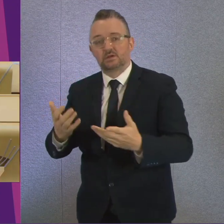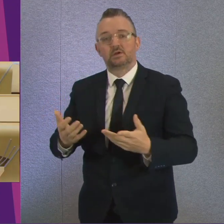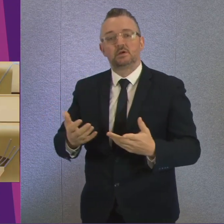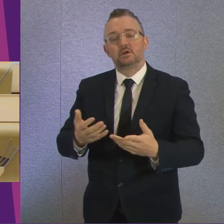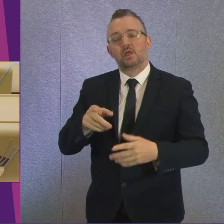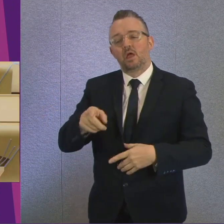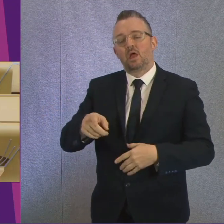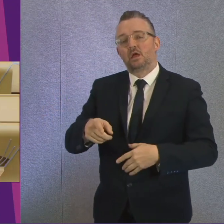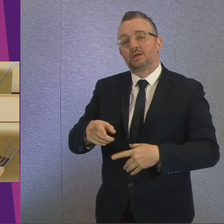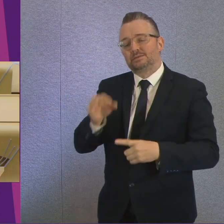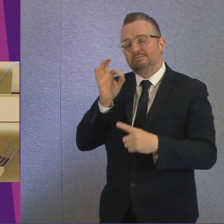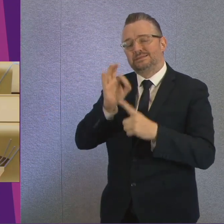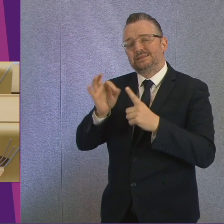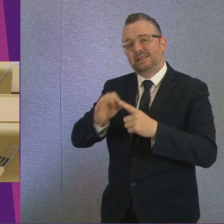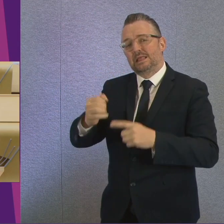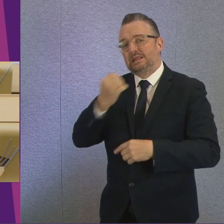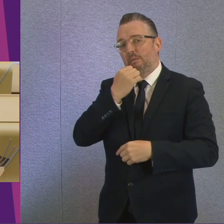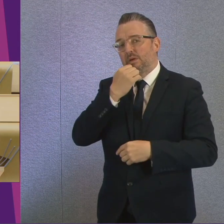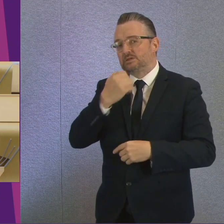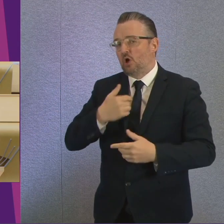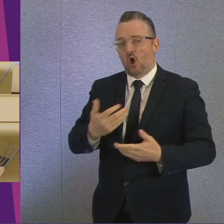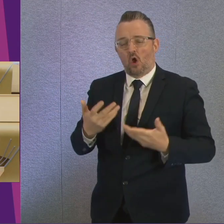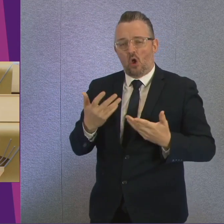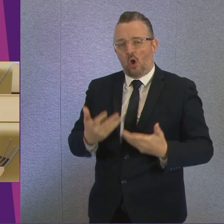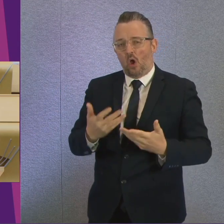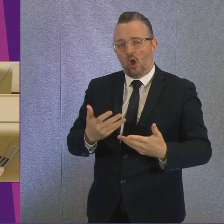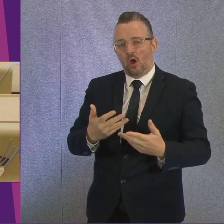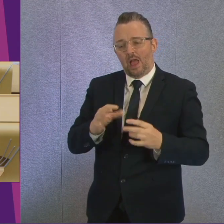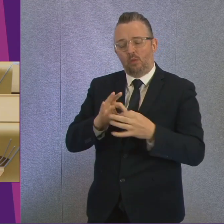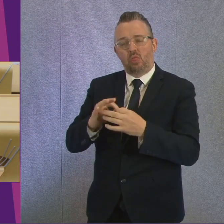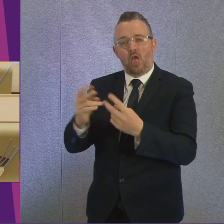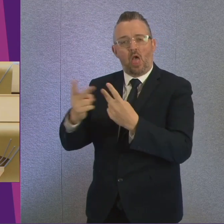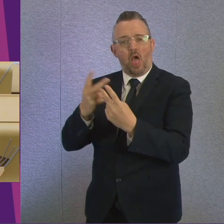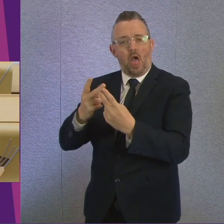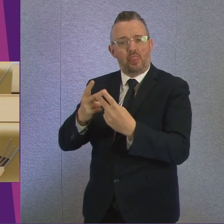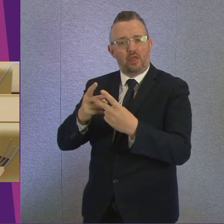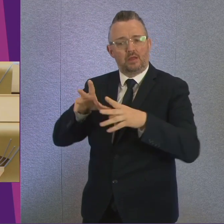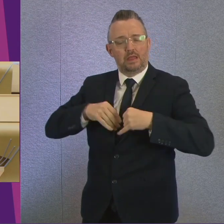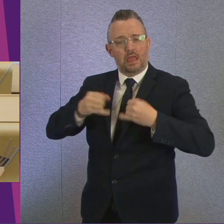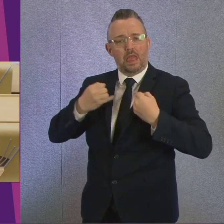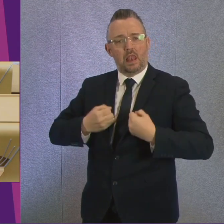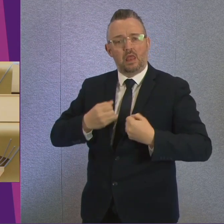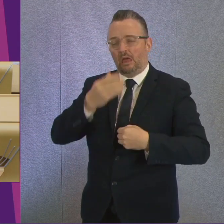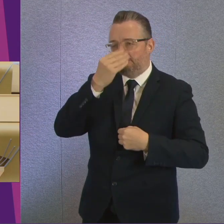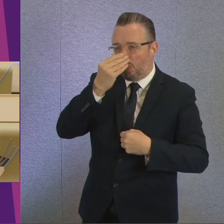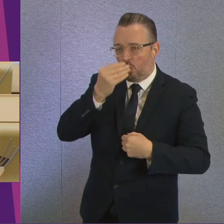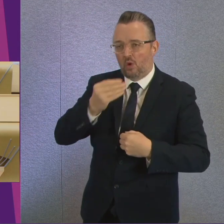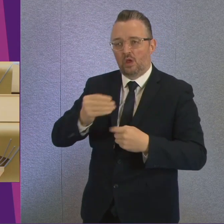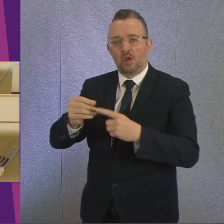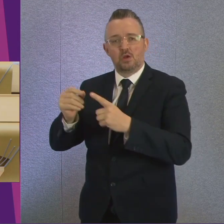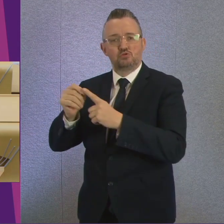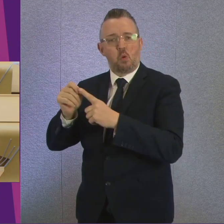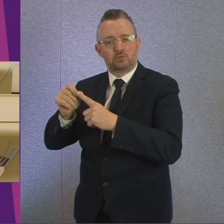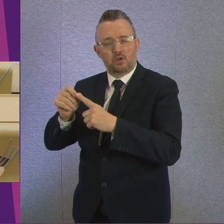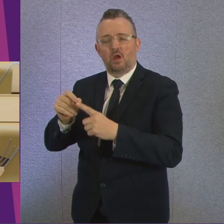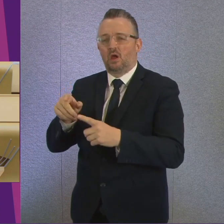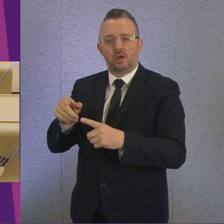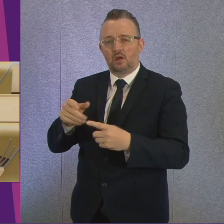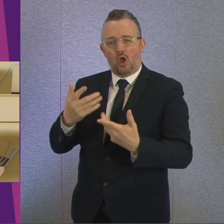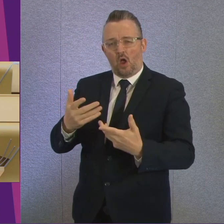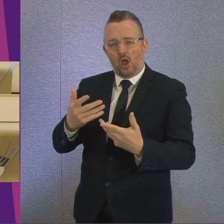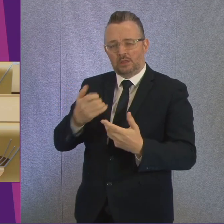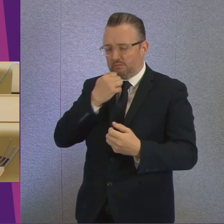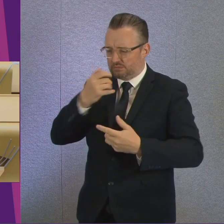don't have detailed information on that yet, although it will be a very interesting piece of information that we do have. We do have some